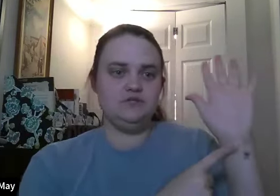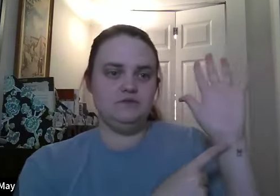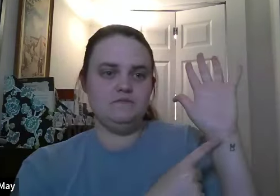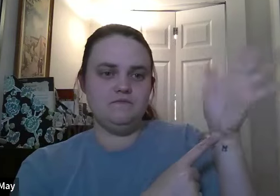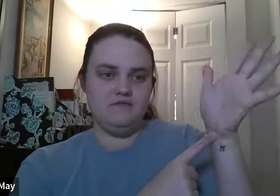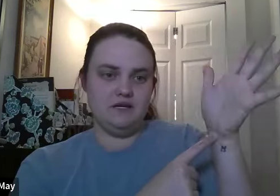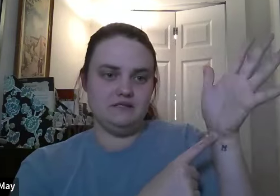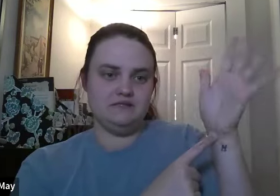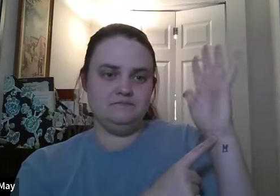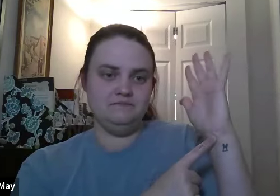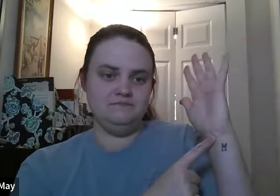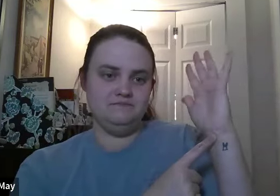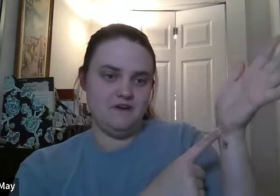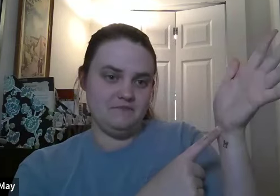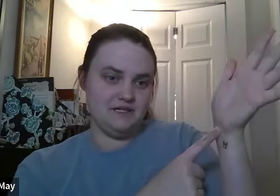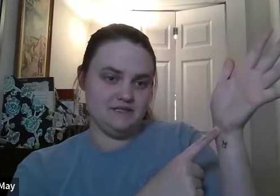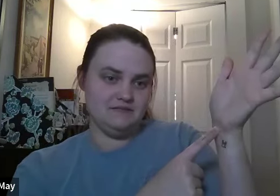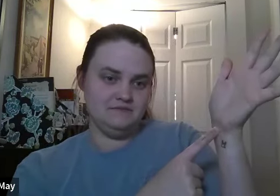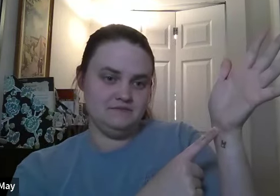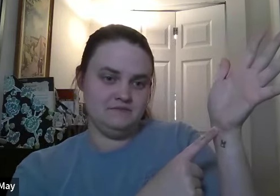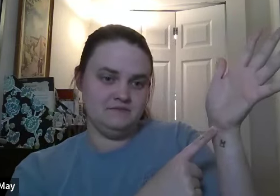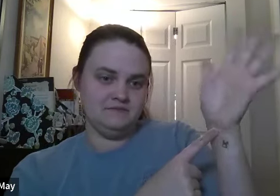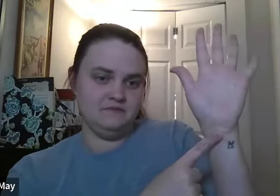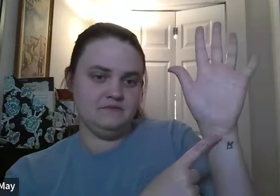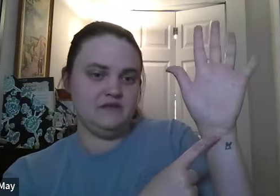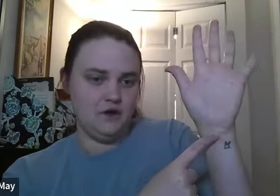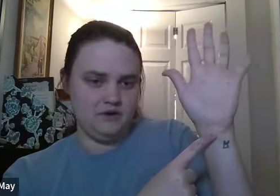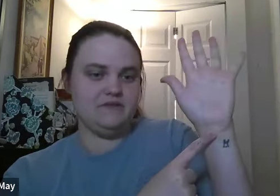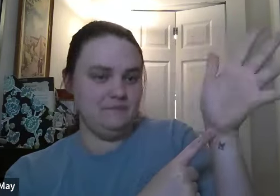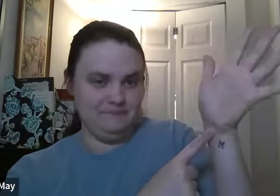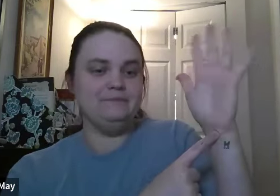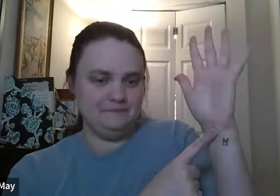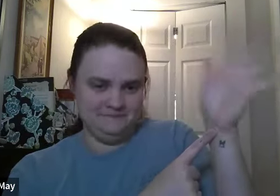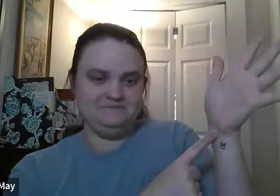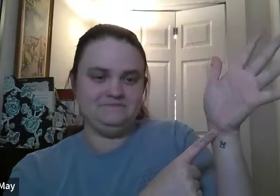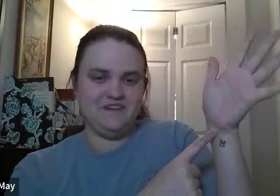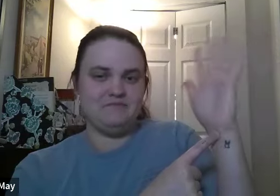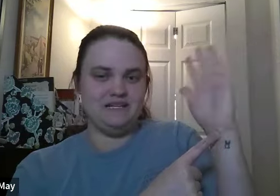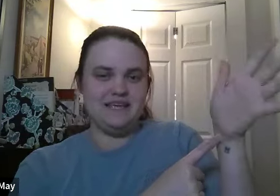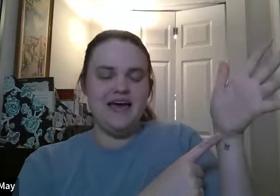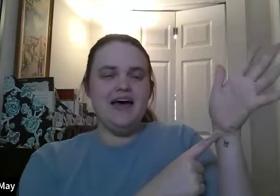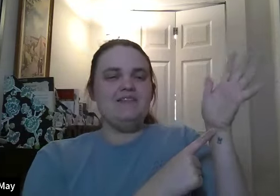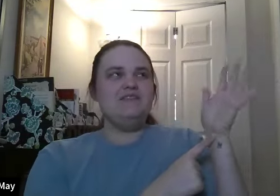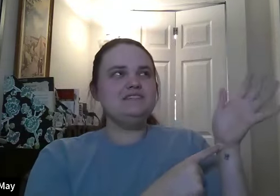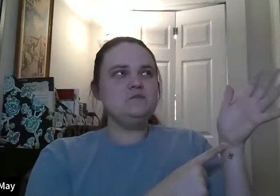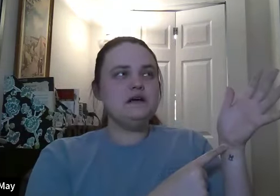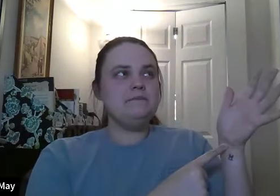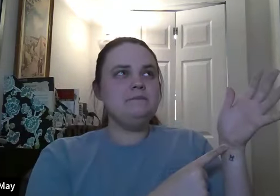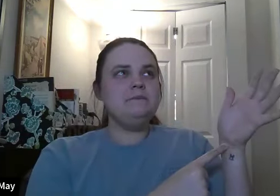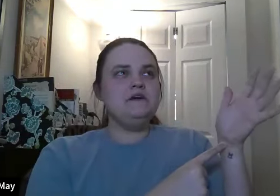do 5 minutes, 5 minutes. Like the open of the hem, 5 minutes. This one, so